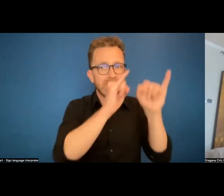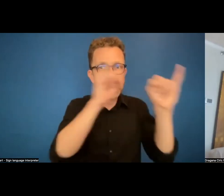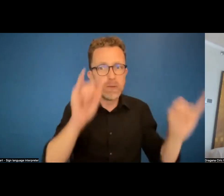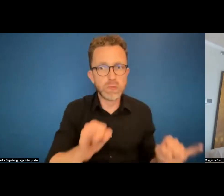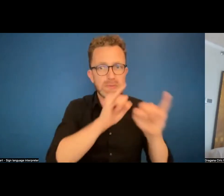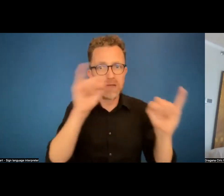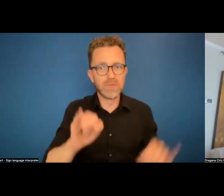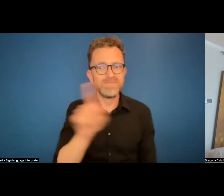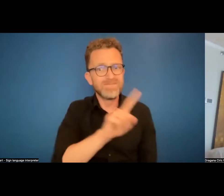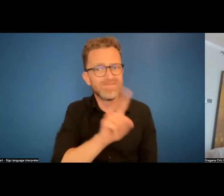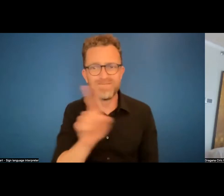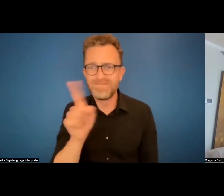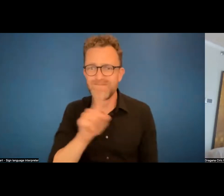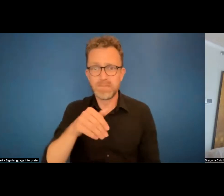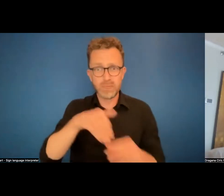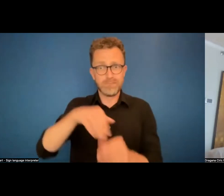hope that